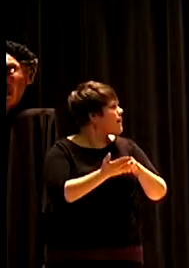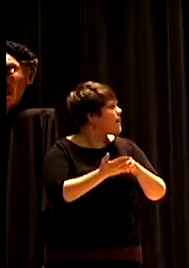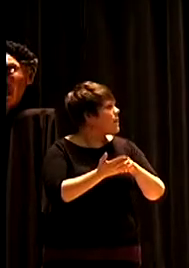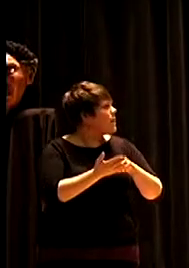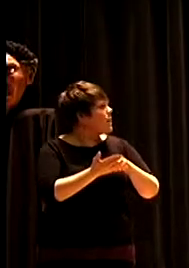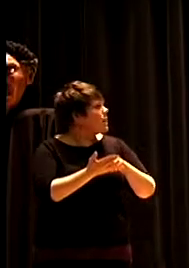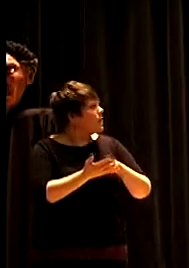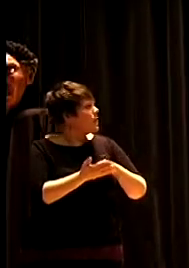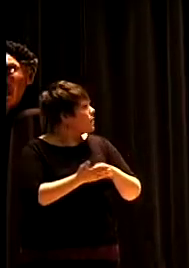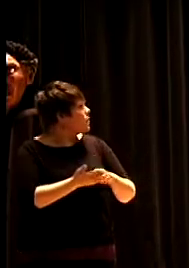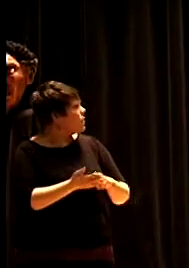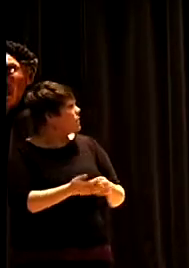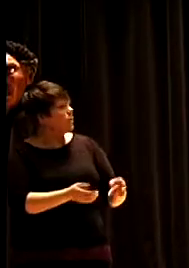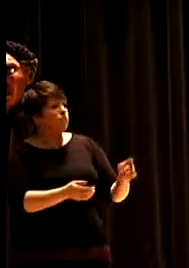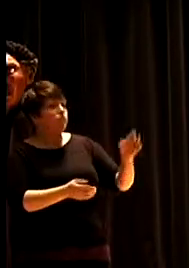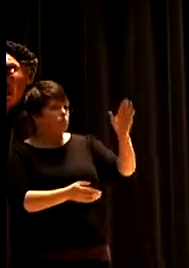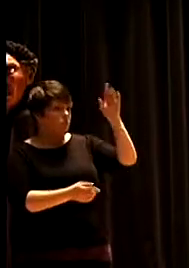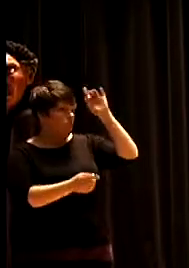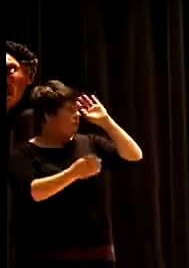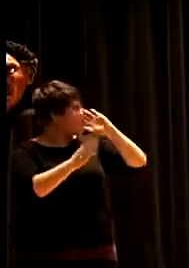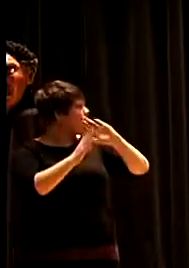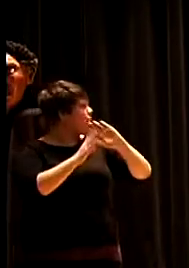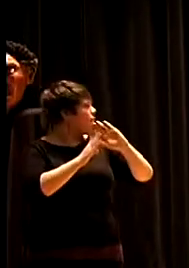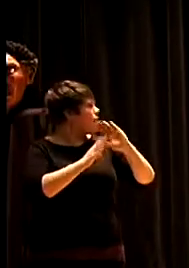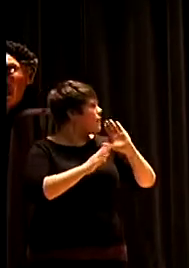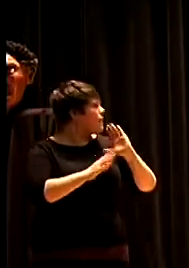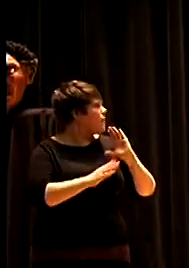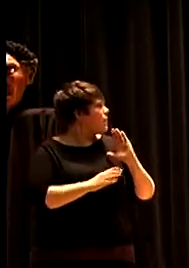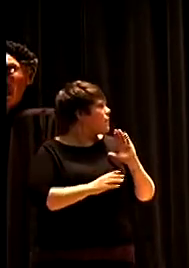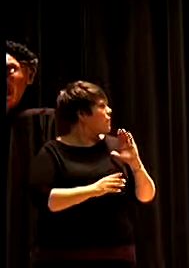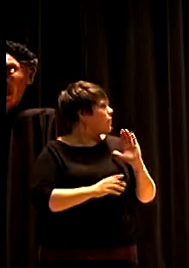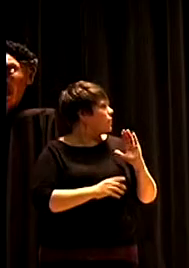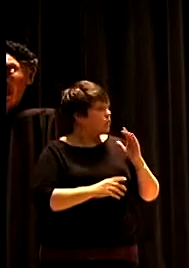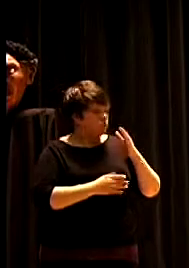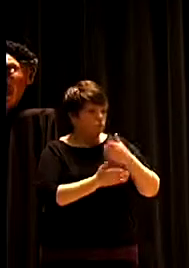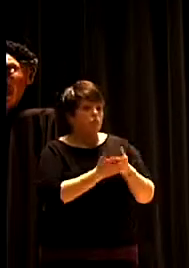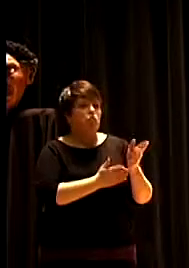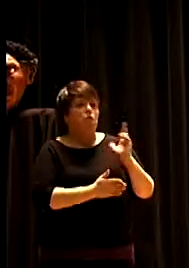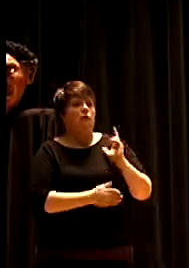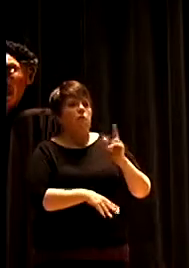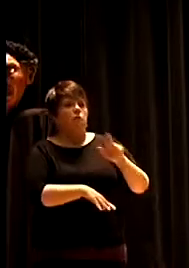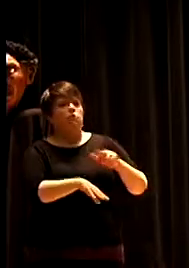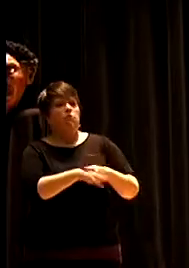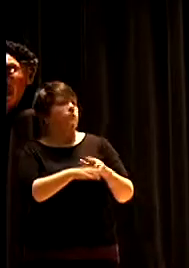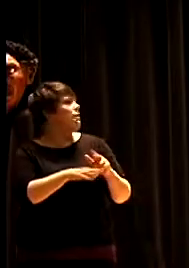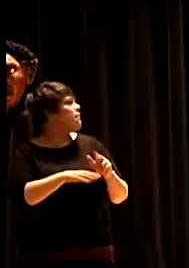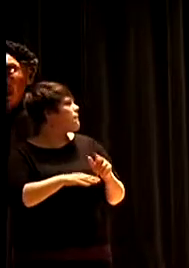To our neighbor.